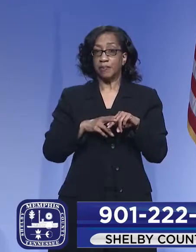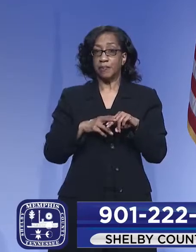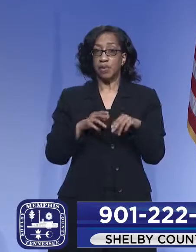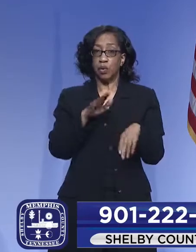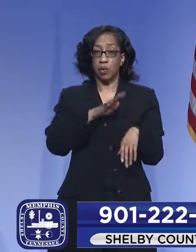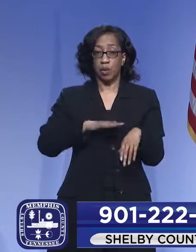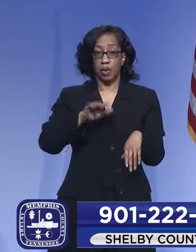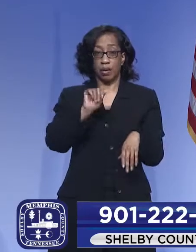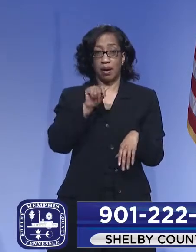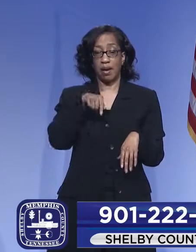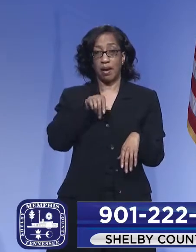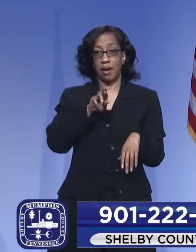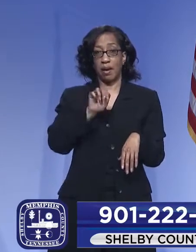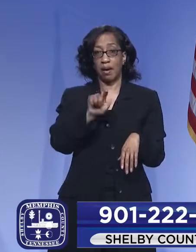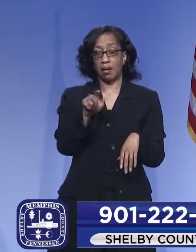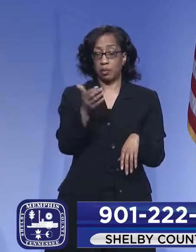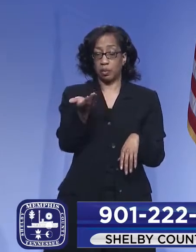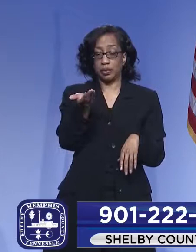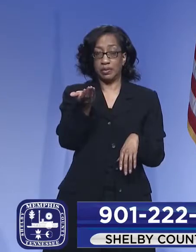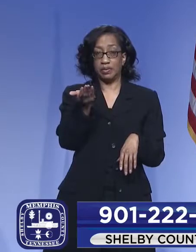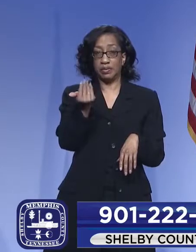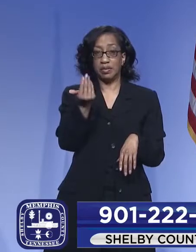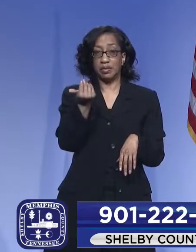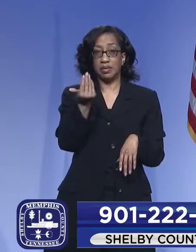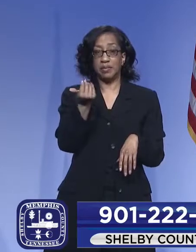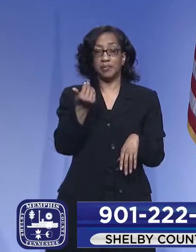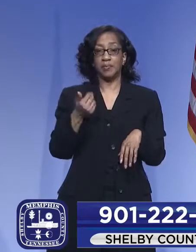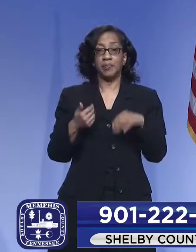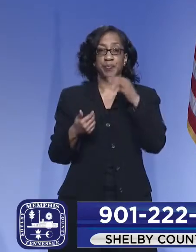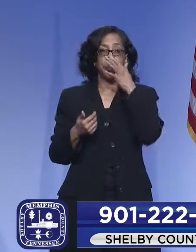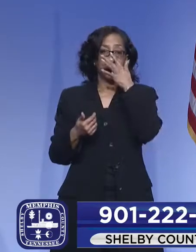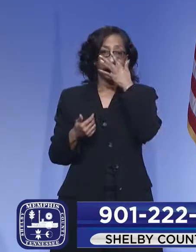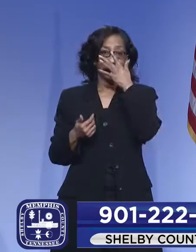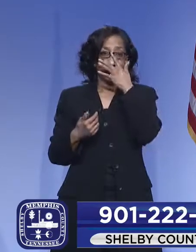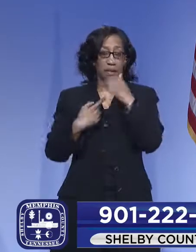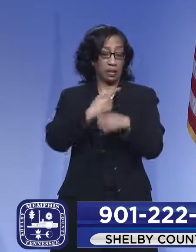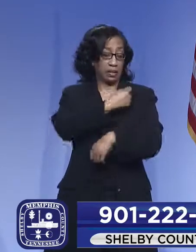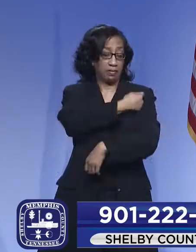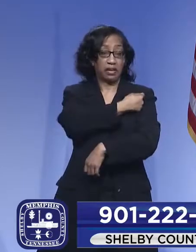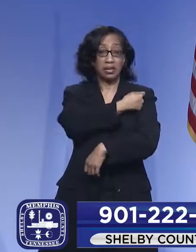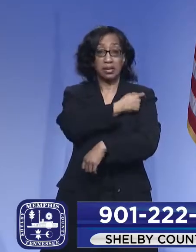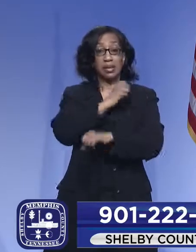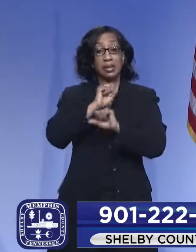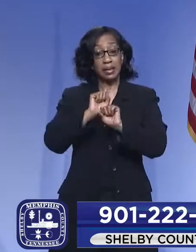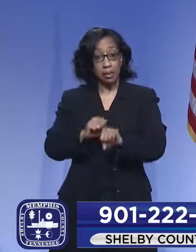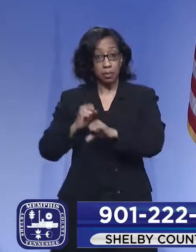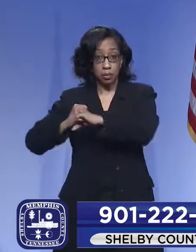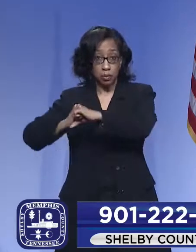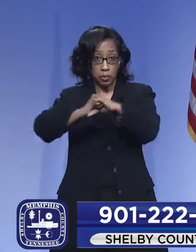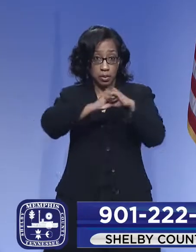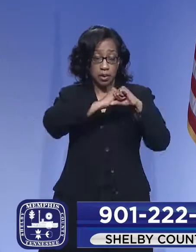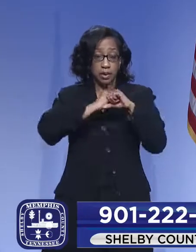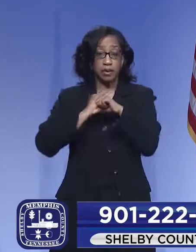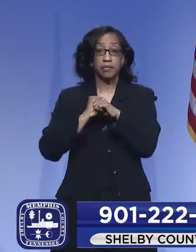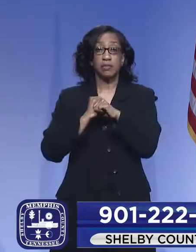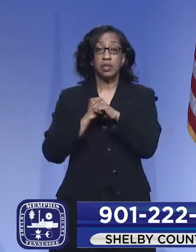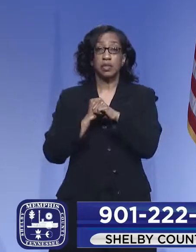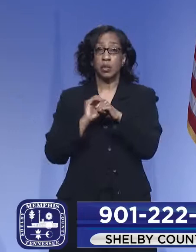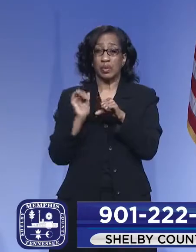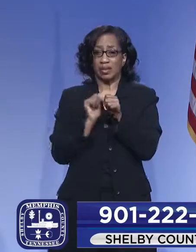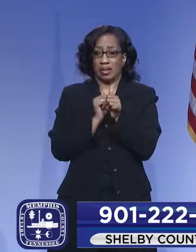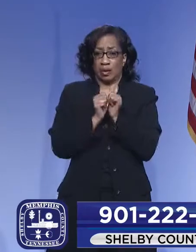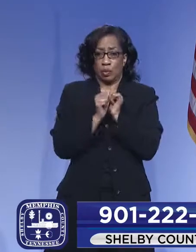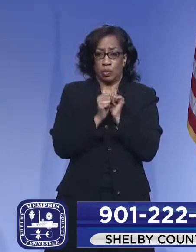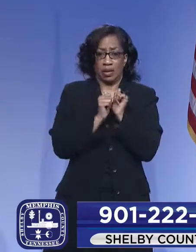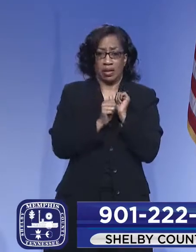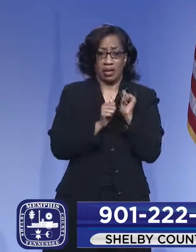April 15th. The vaccine protects against that strain. So we're definitely in a race